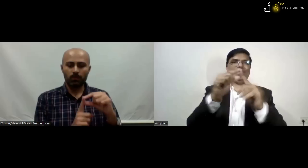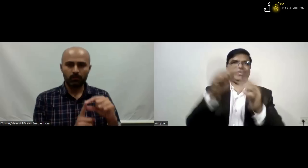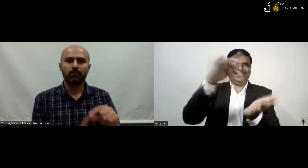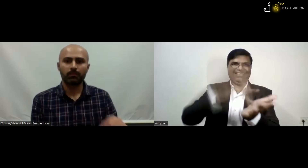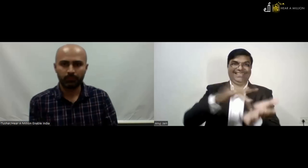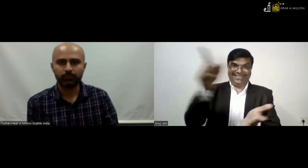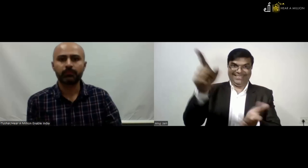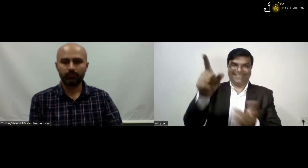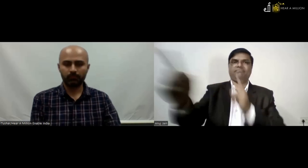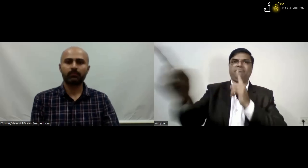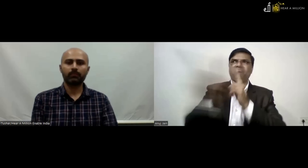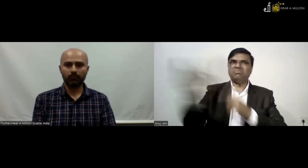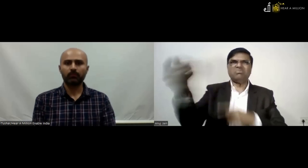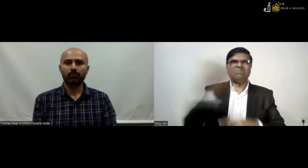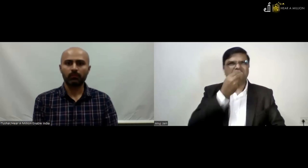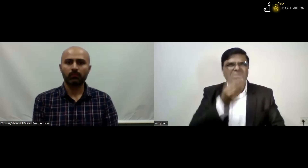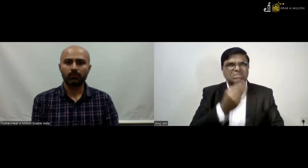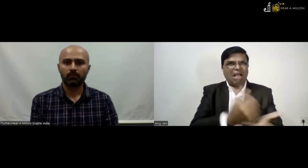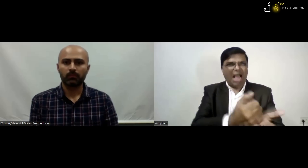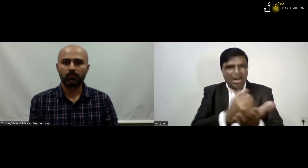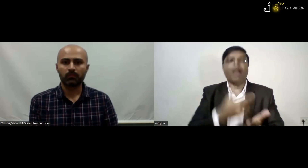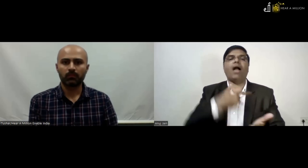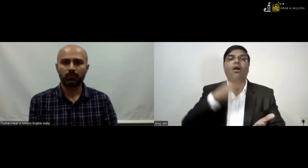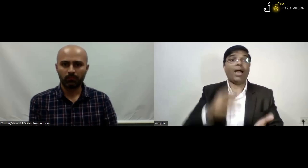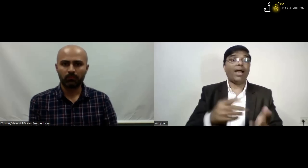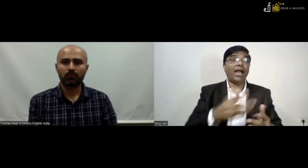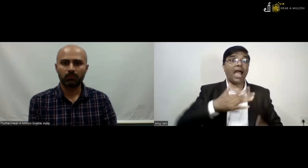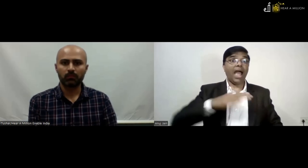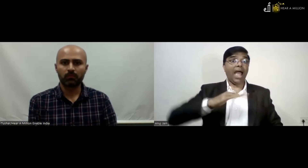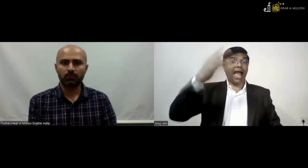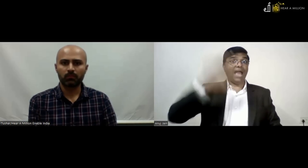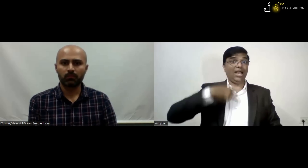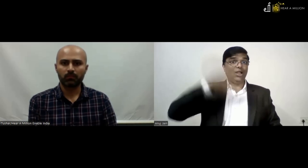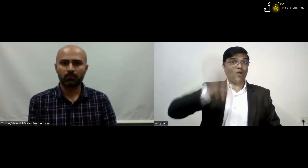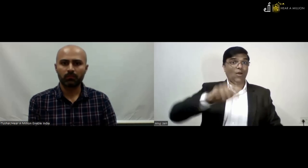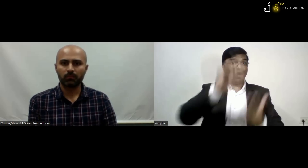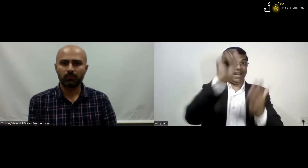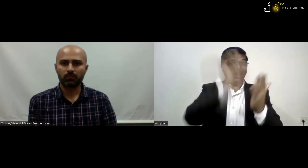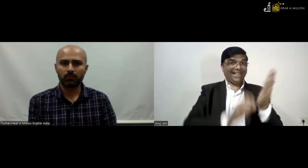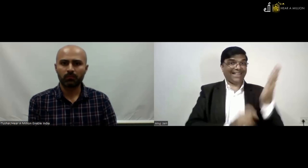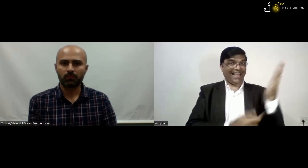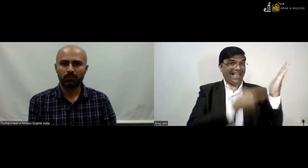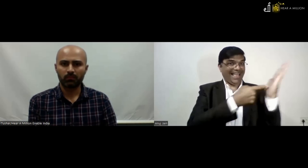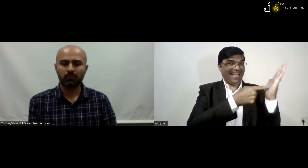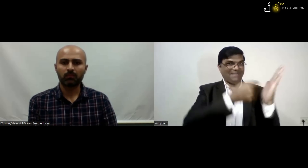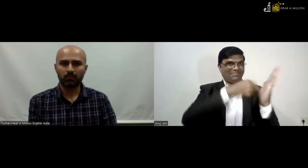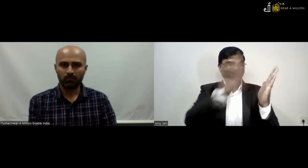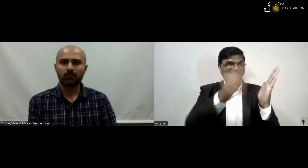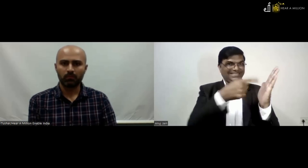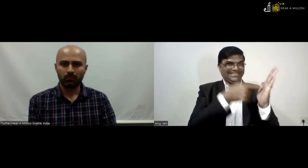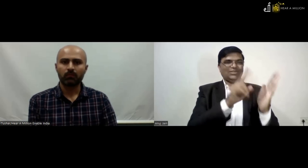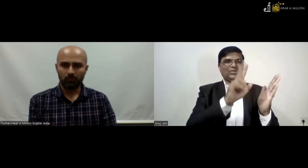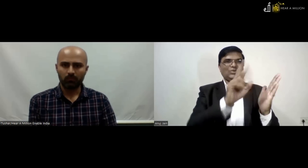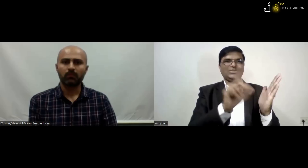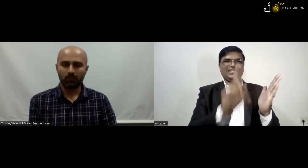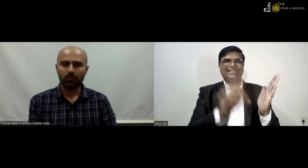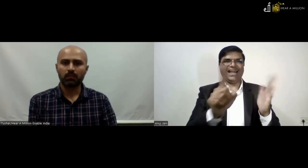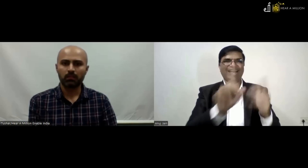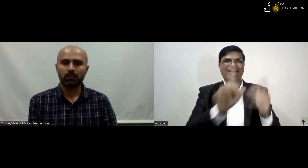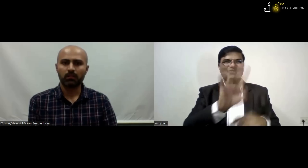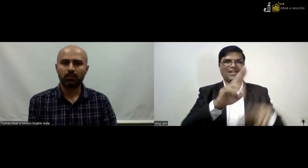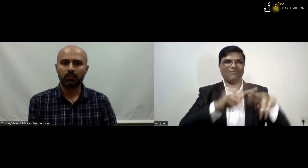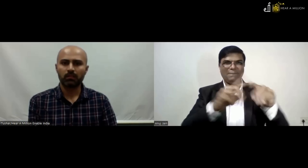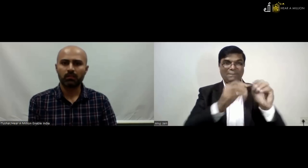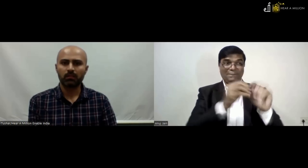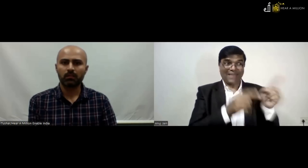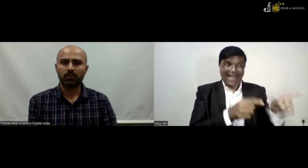Kanpur in UP, they were the first people to actually connect with National Association of the Deaf if there was some